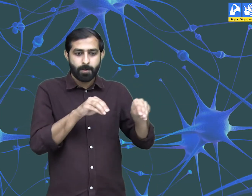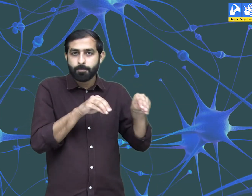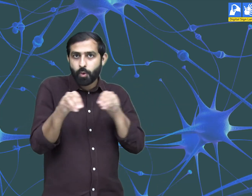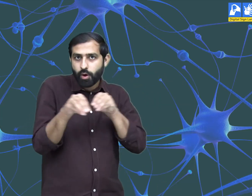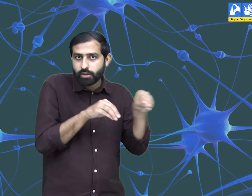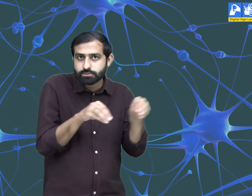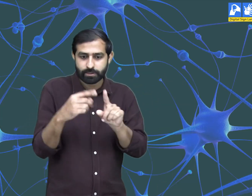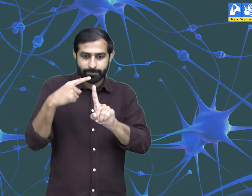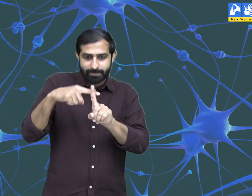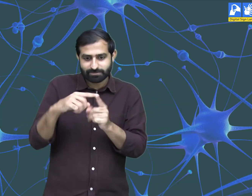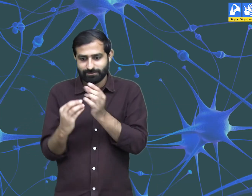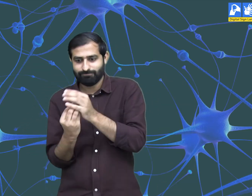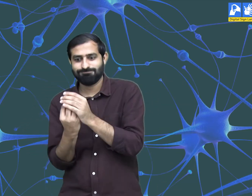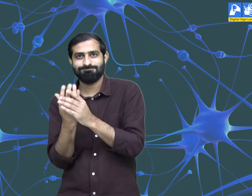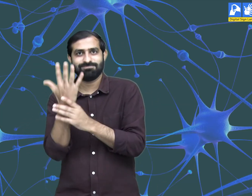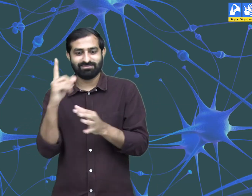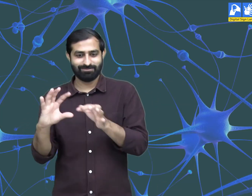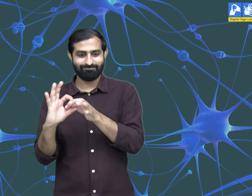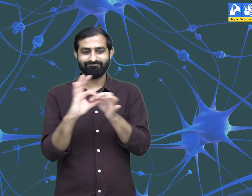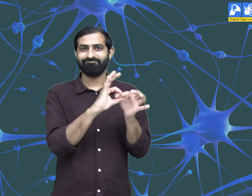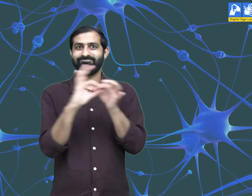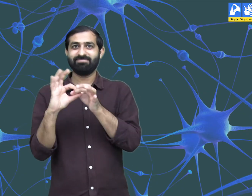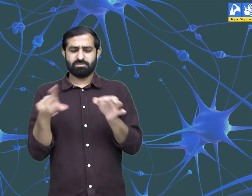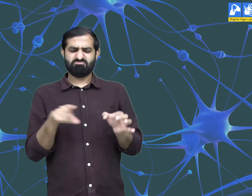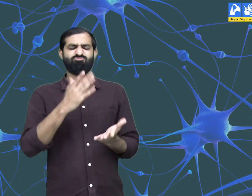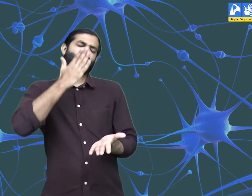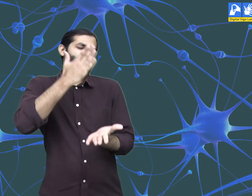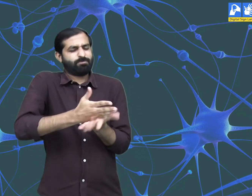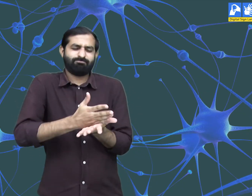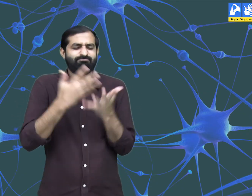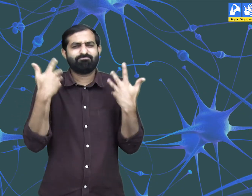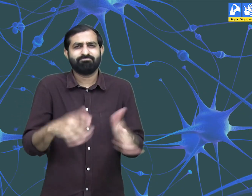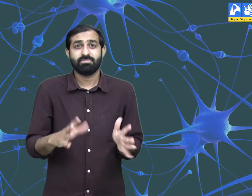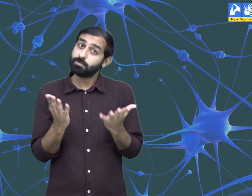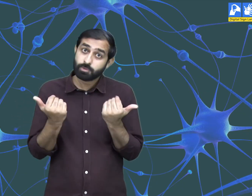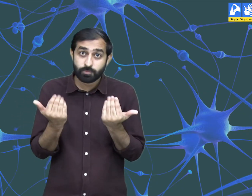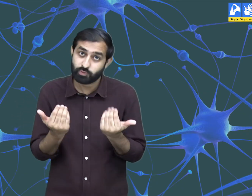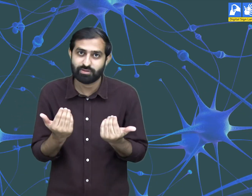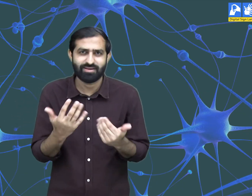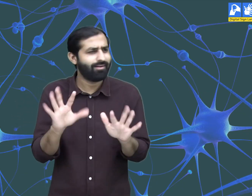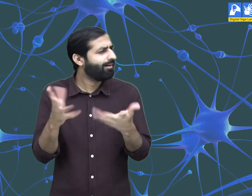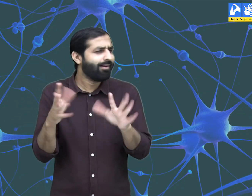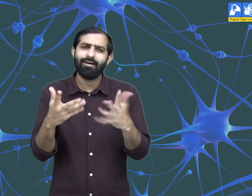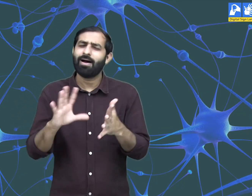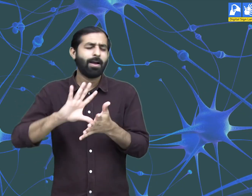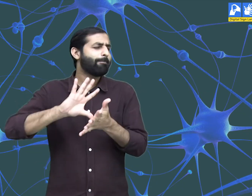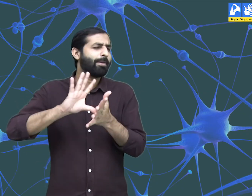If movement or growth is stopped, will these movements happen? No.